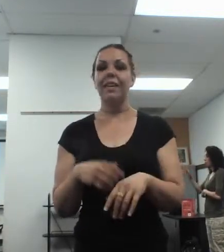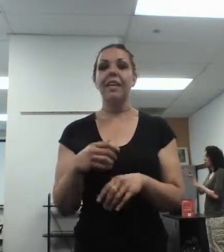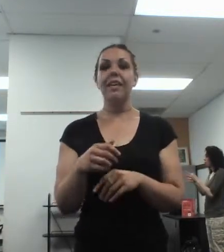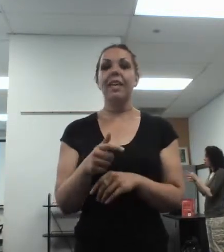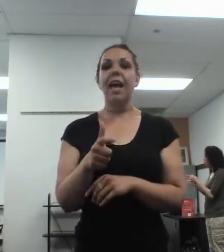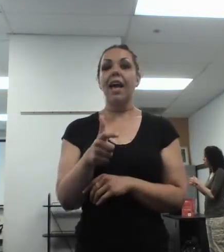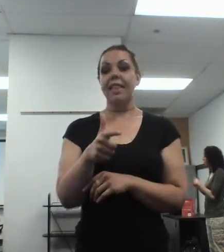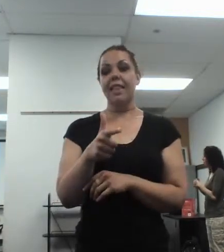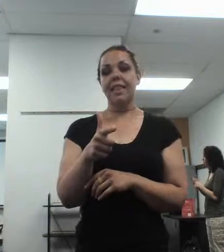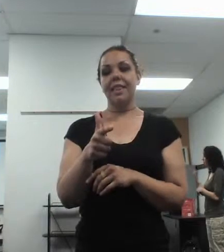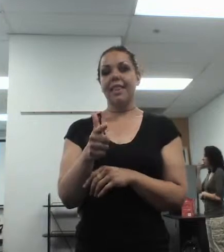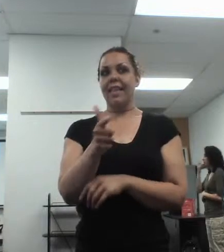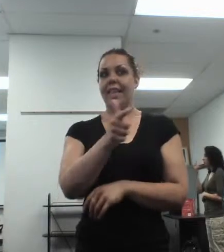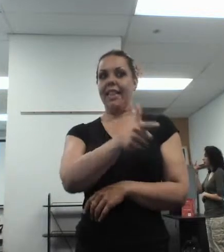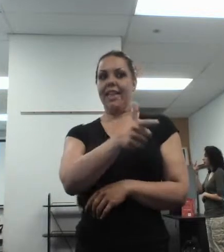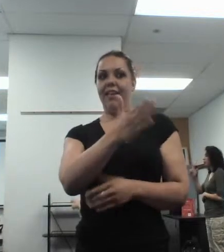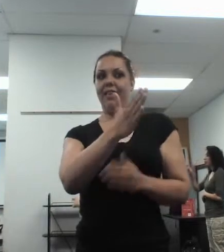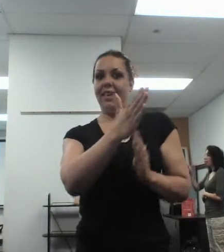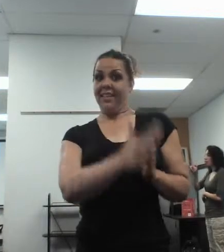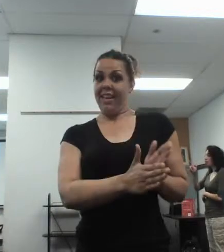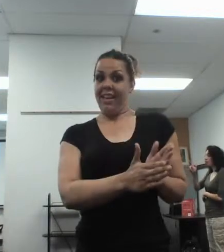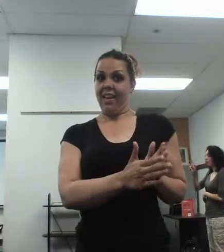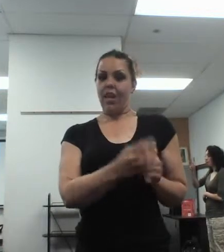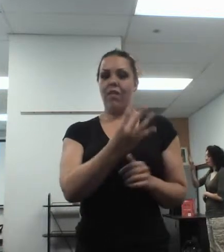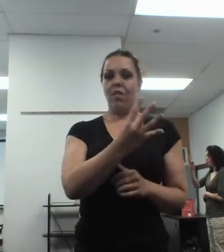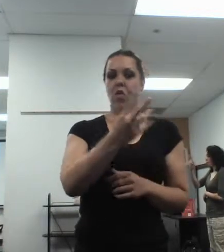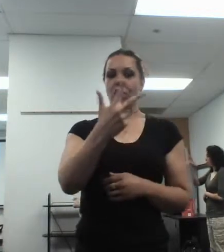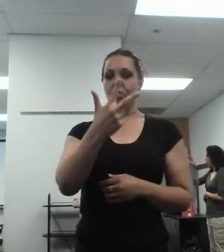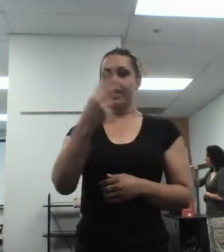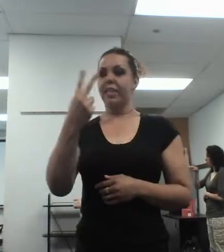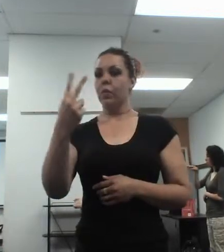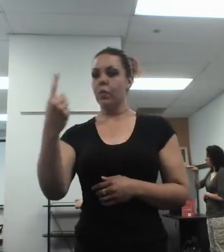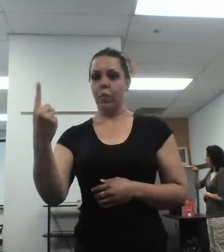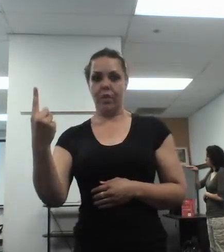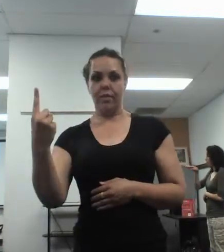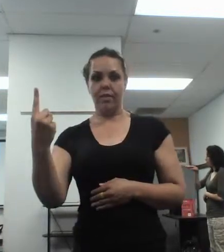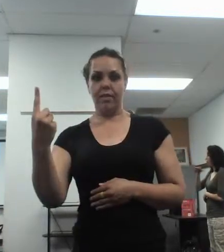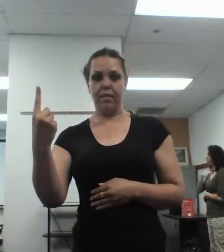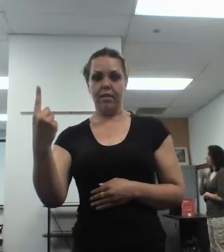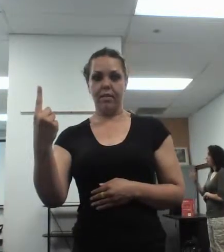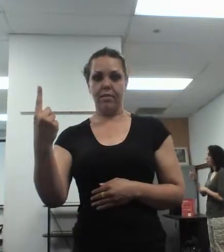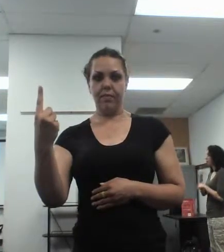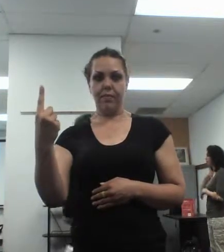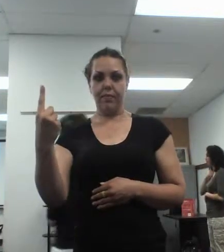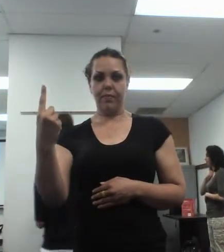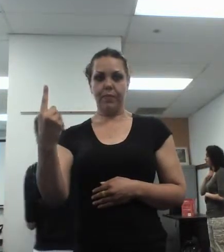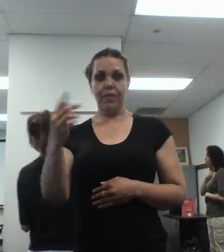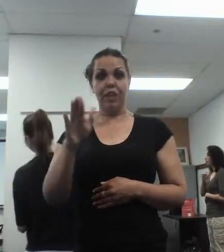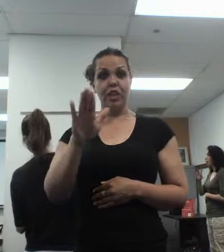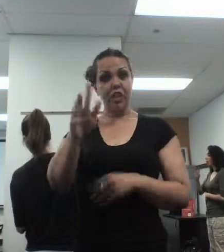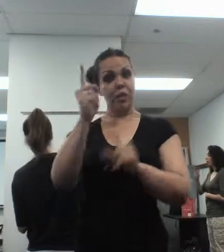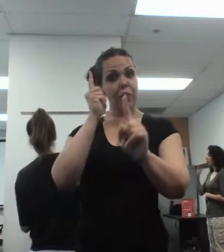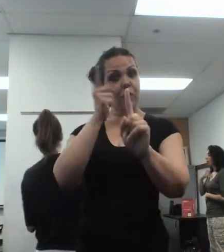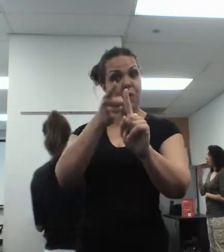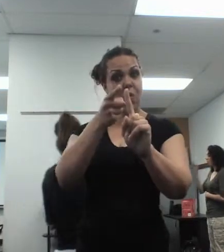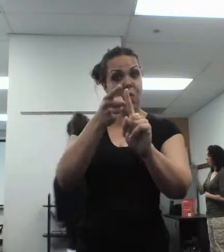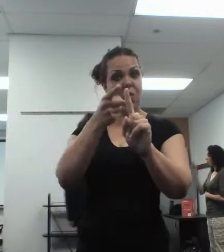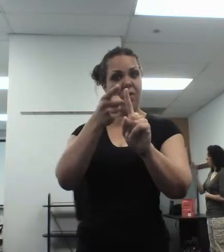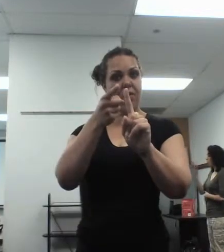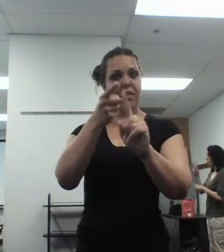Far left-hand column, 4, 3, 2, 1. Okay, your goal is to get all 4s. That